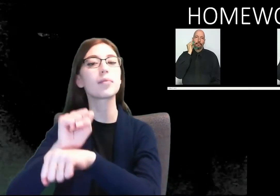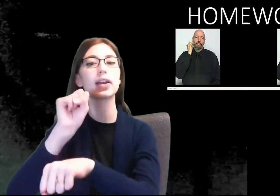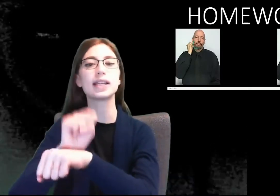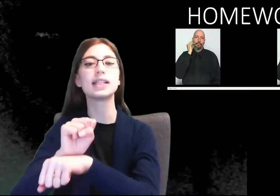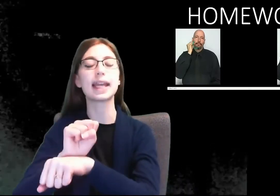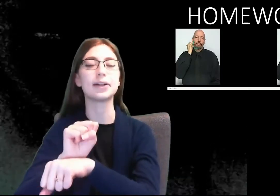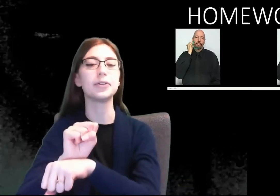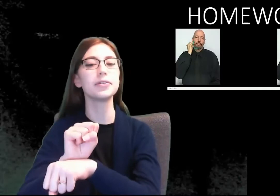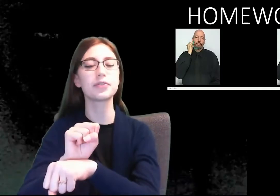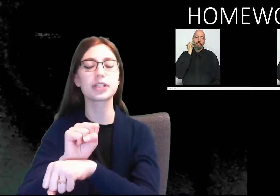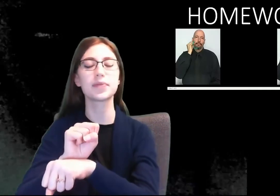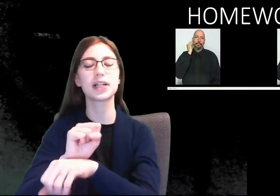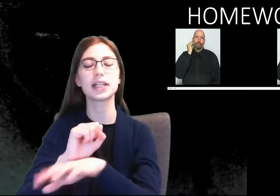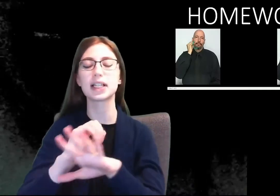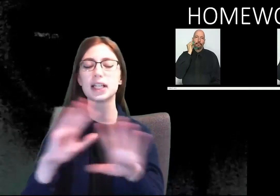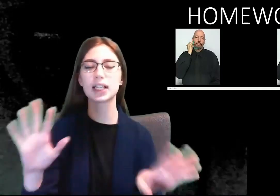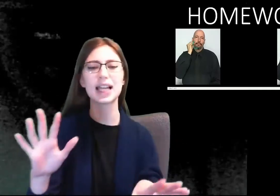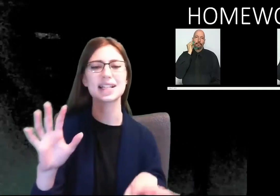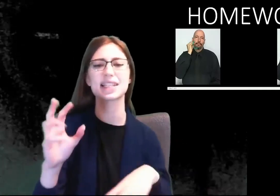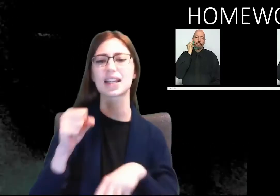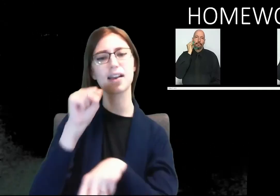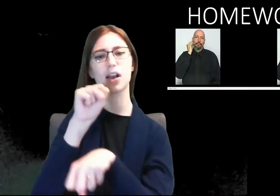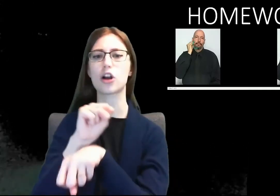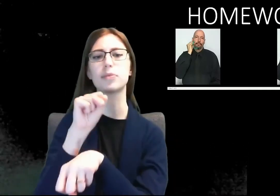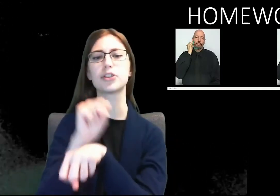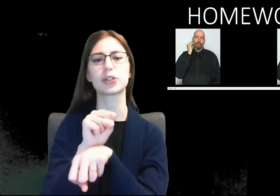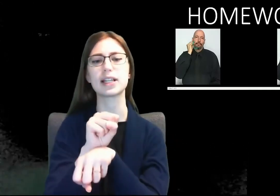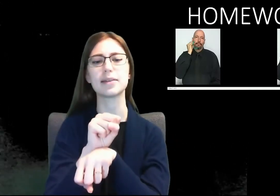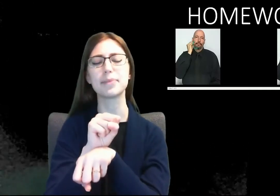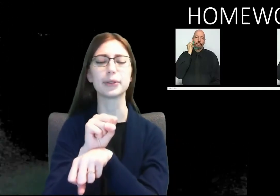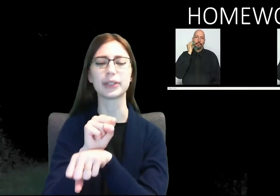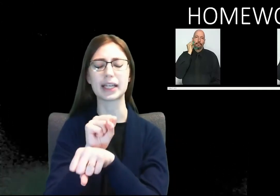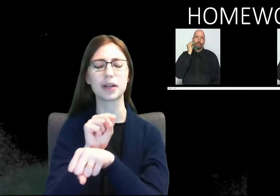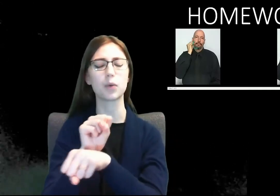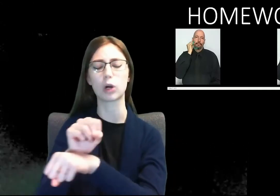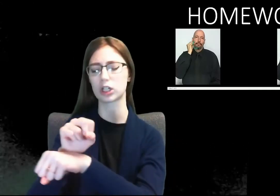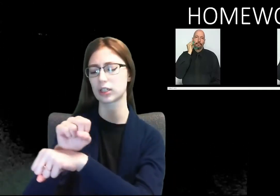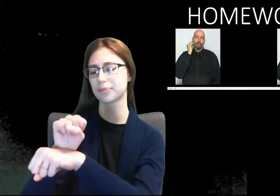in a nail for some very classic carpentry building work.